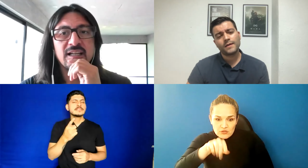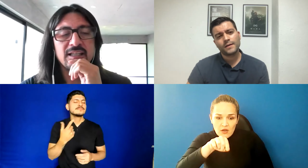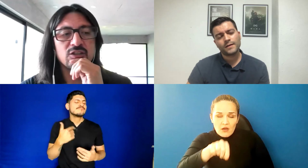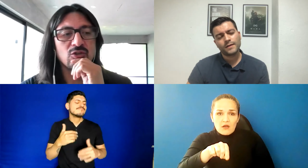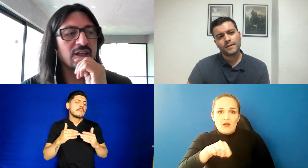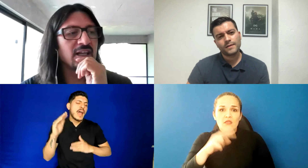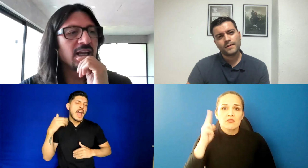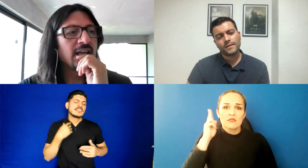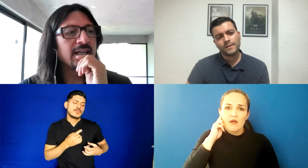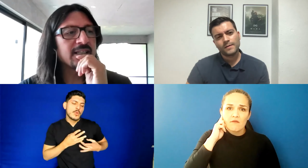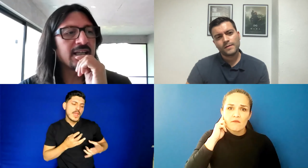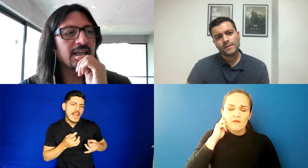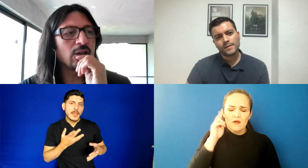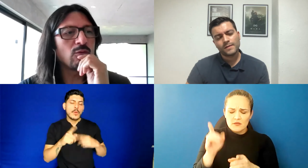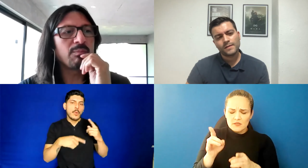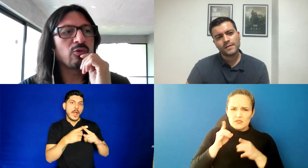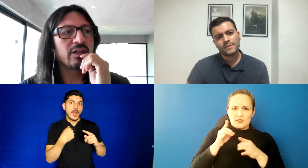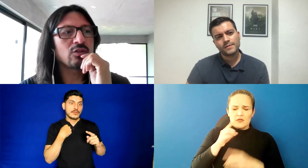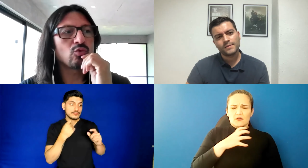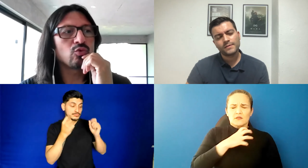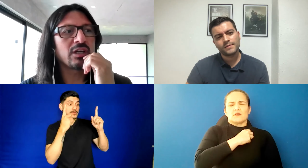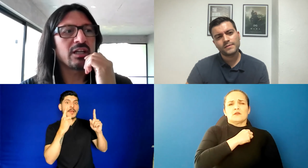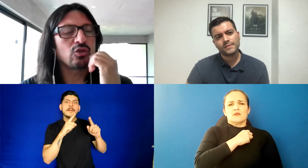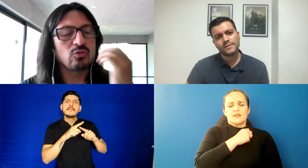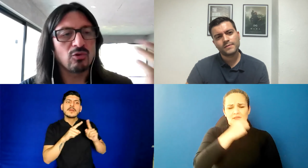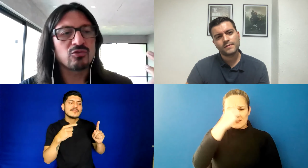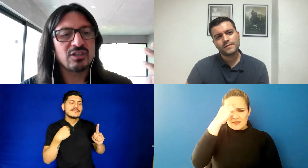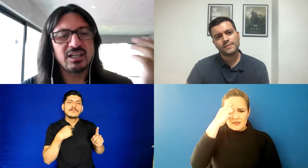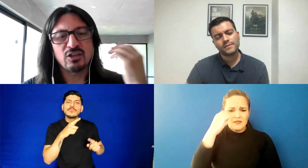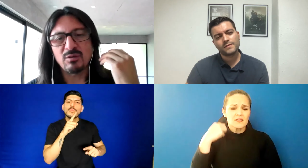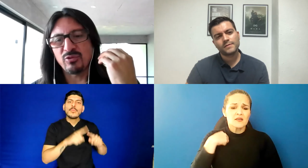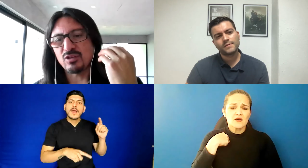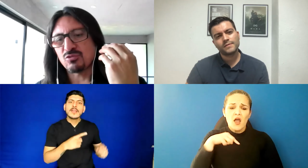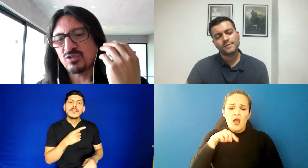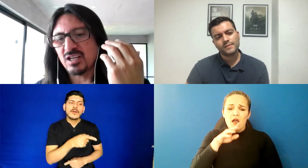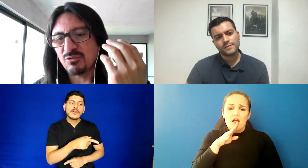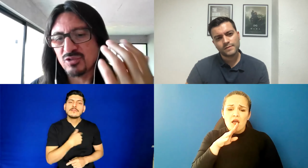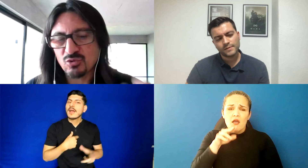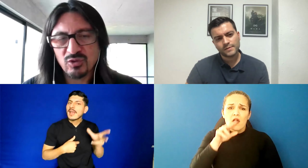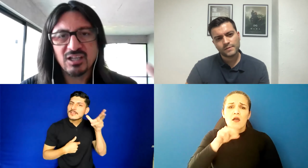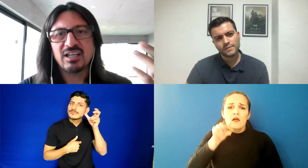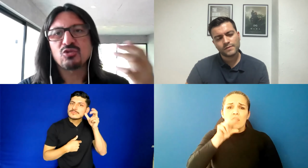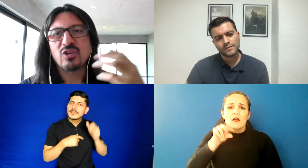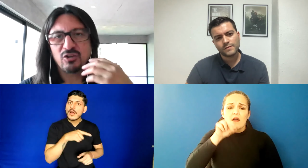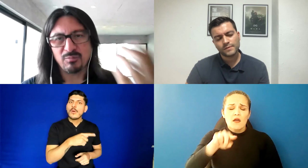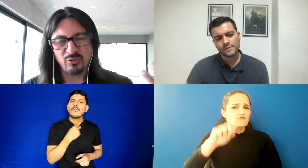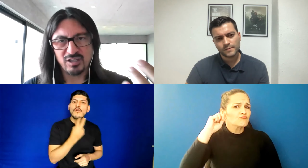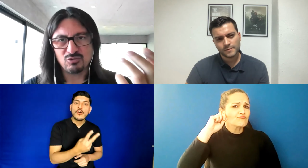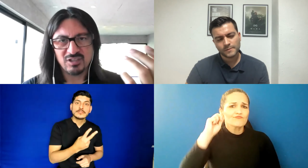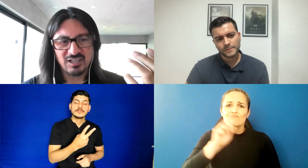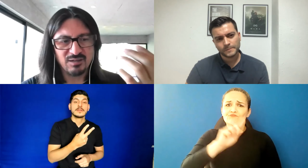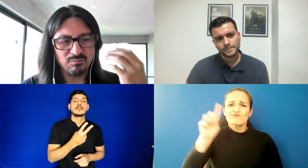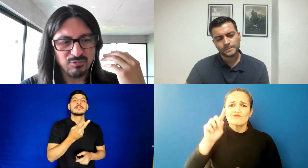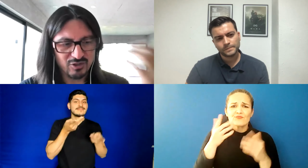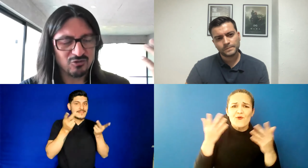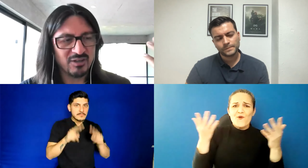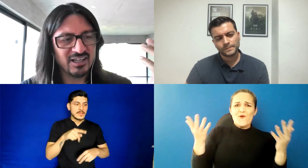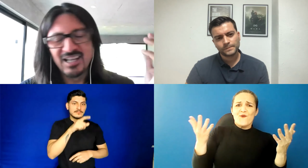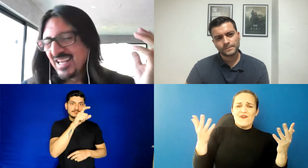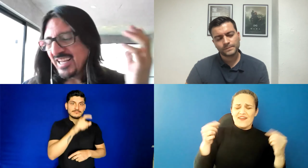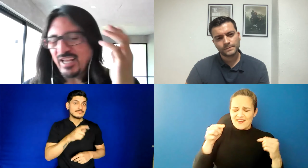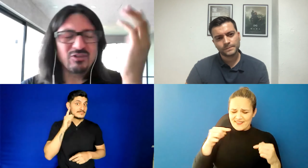deaf, and she says that when she found out, what was most painful to her was that she wasn't going to be able to hear